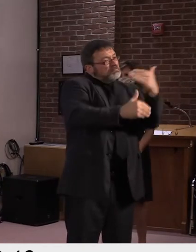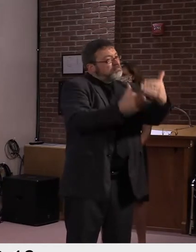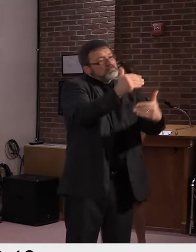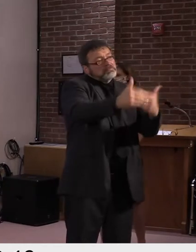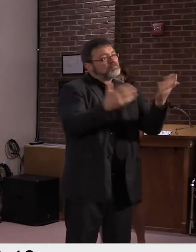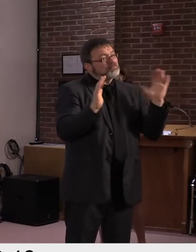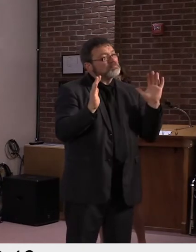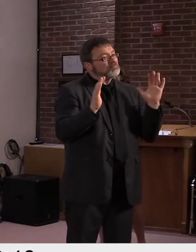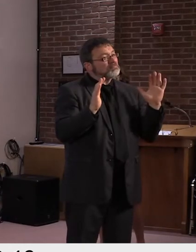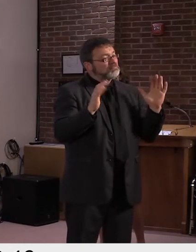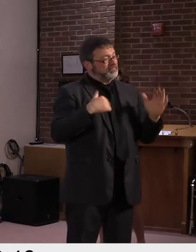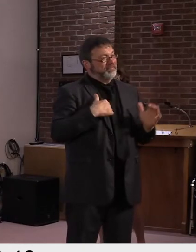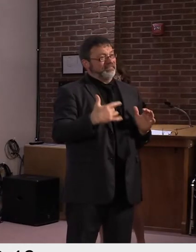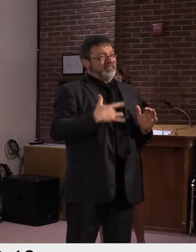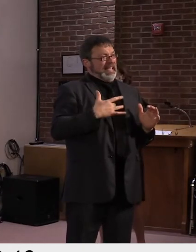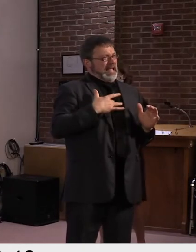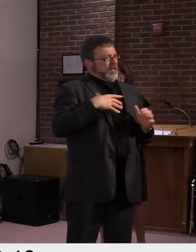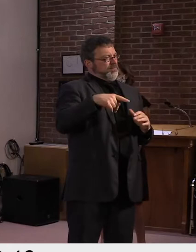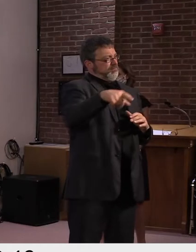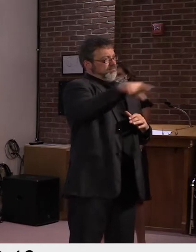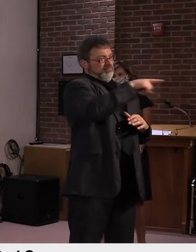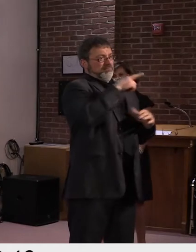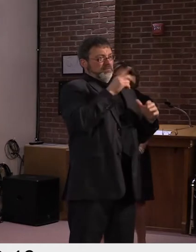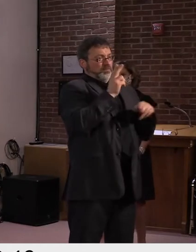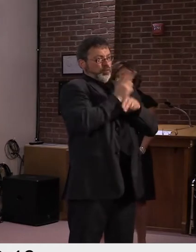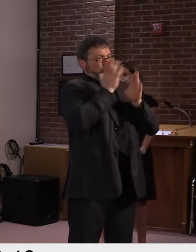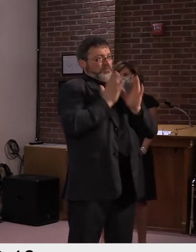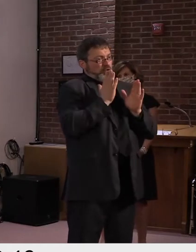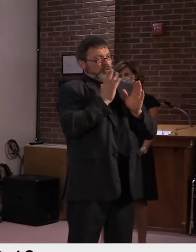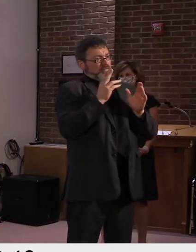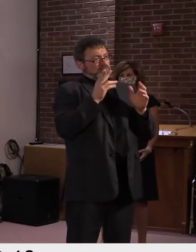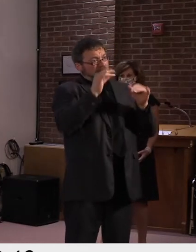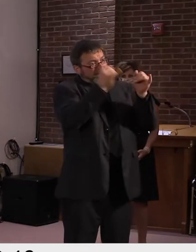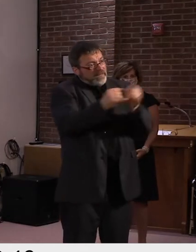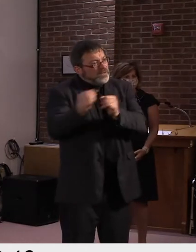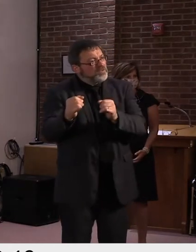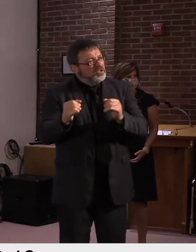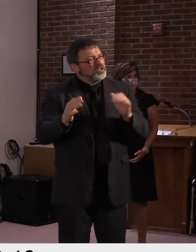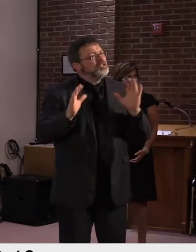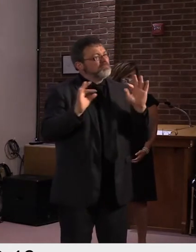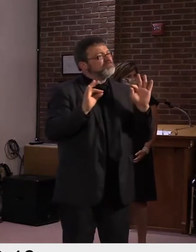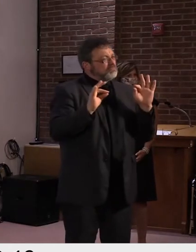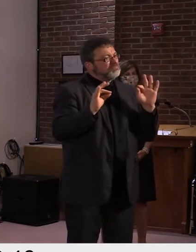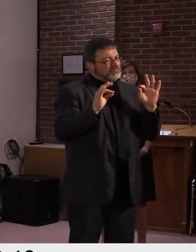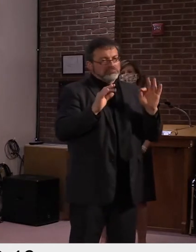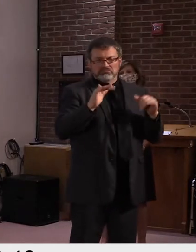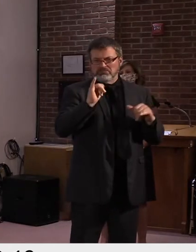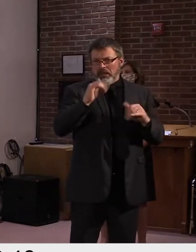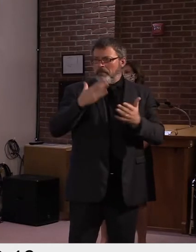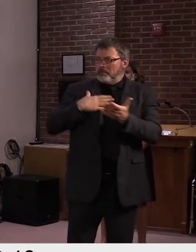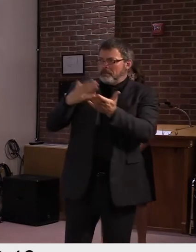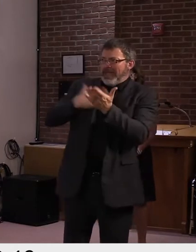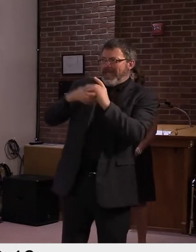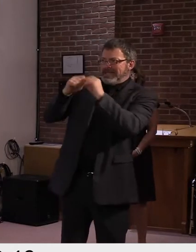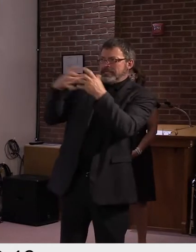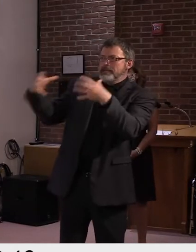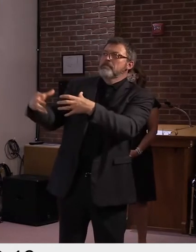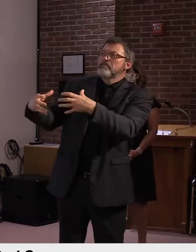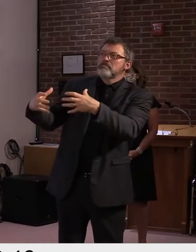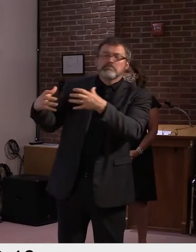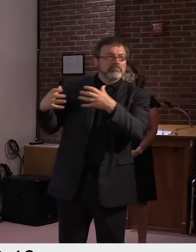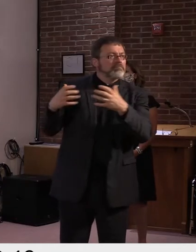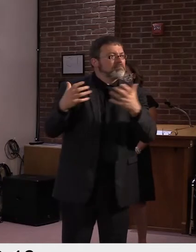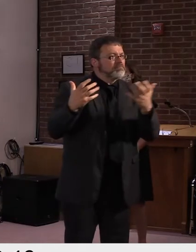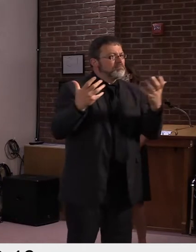do, and I plan to talk about this with our team a bit more in the next few days, is to come out with